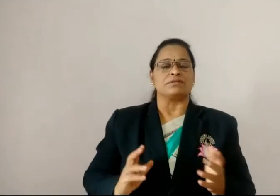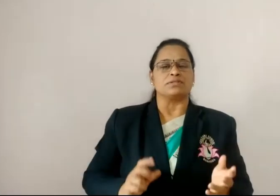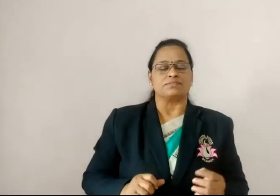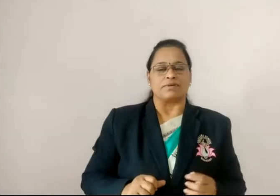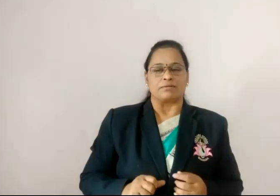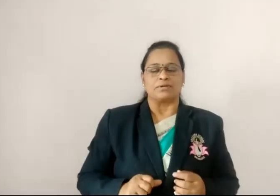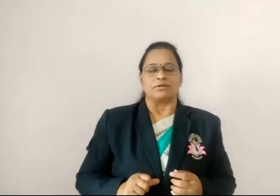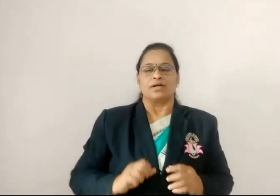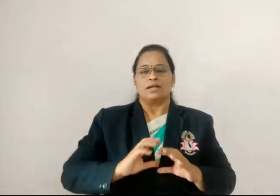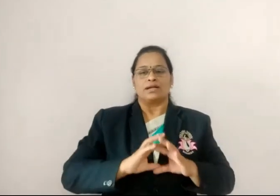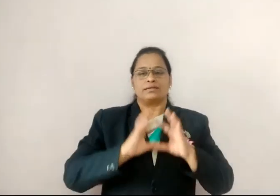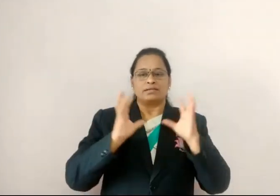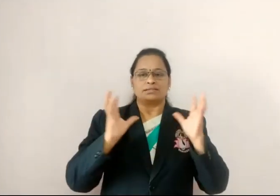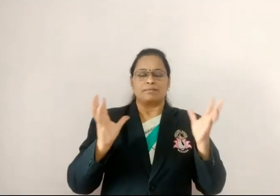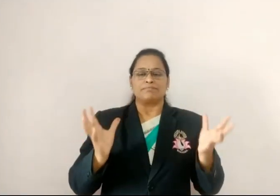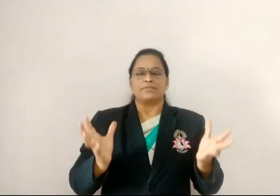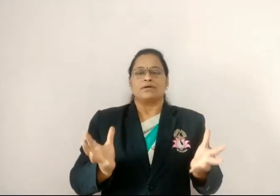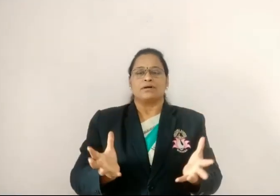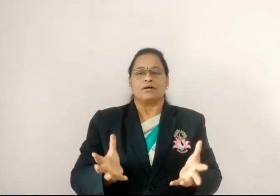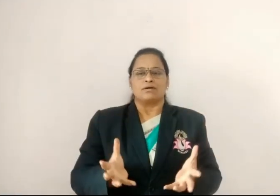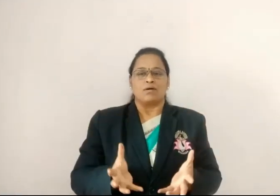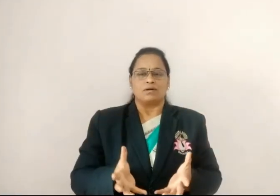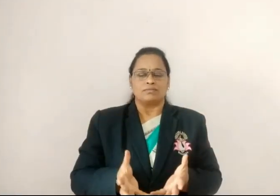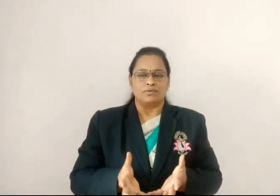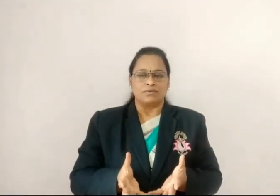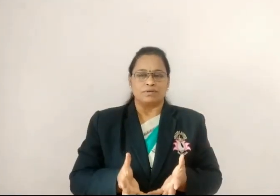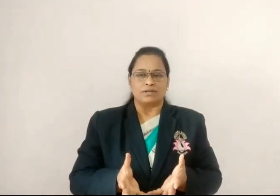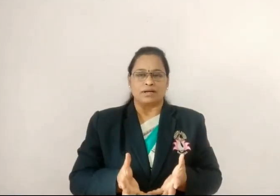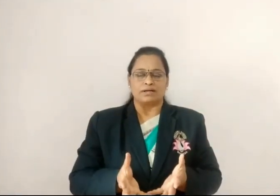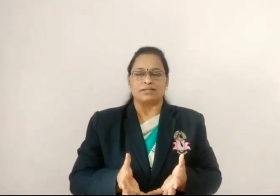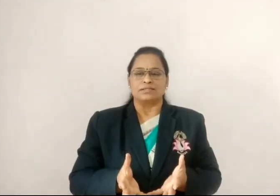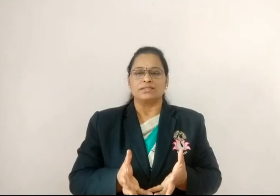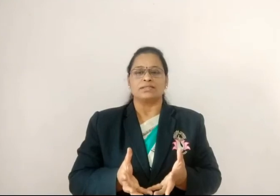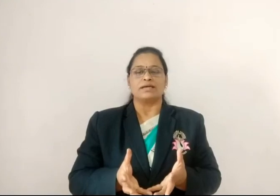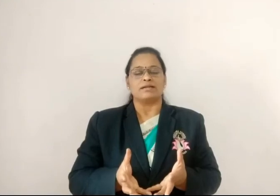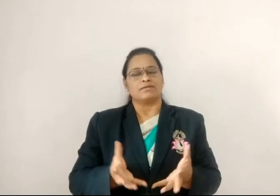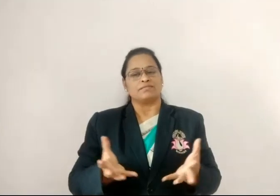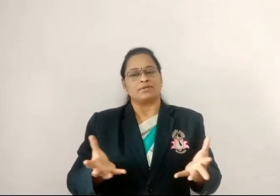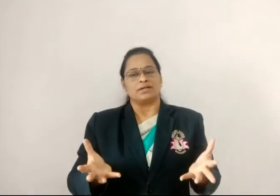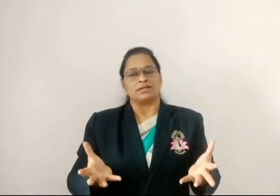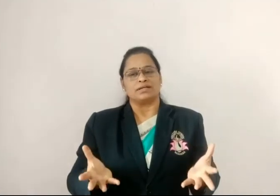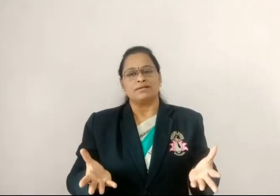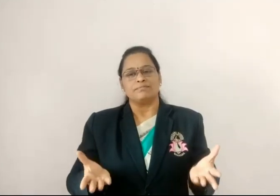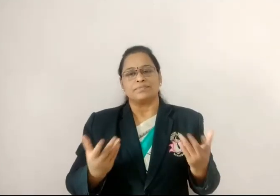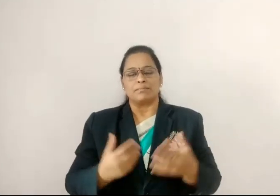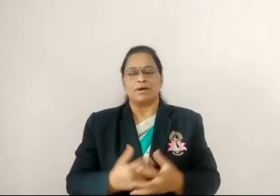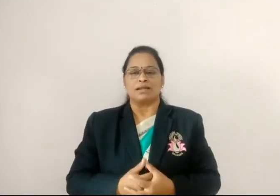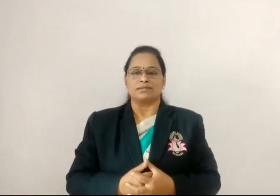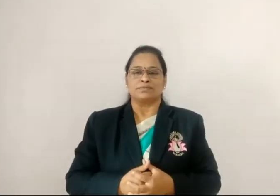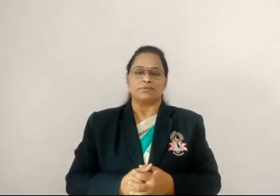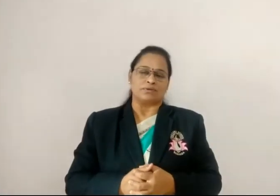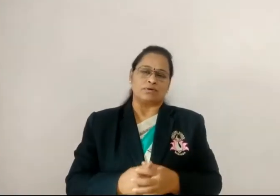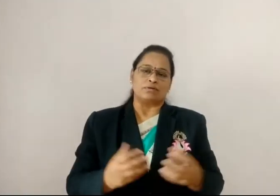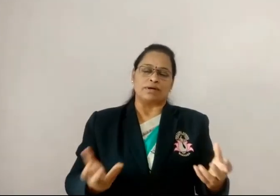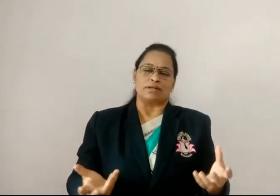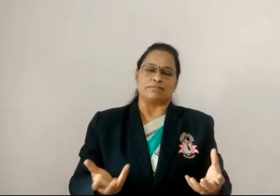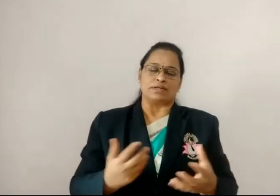minerals, fiber, like that, some all the food we are eating, then we are eating a balanced food or we are